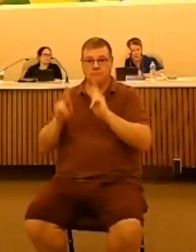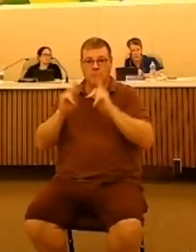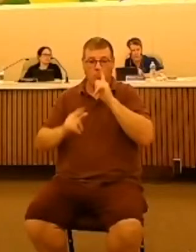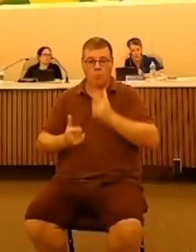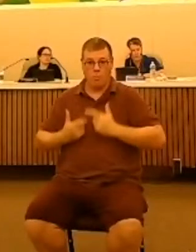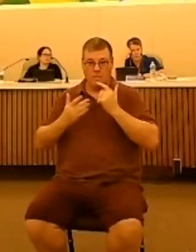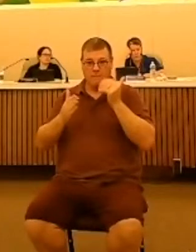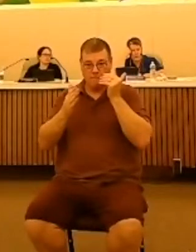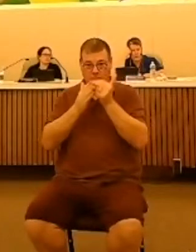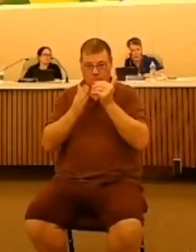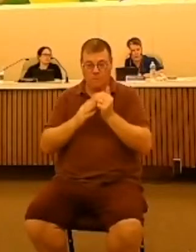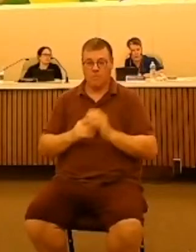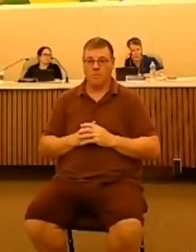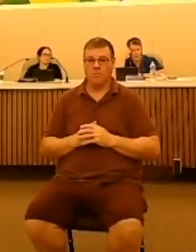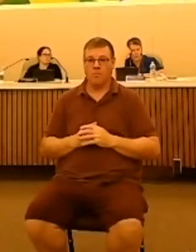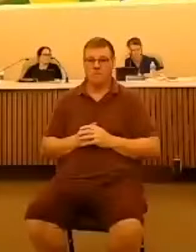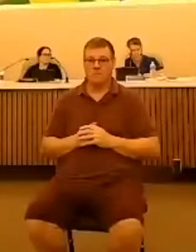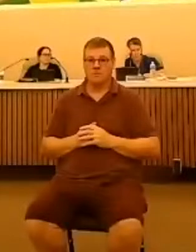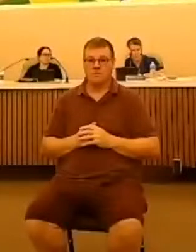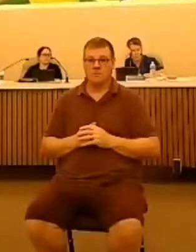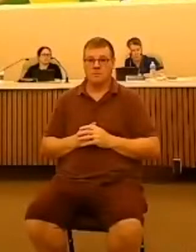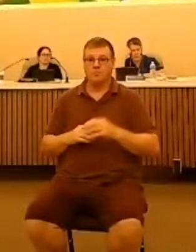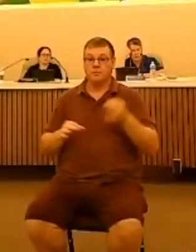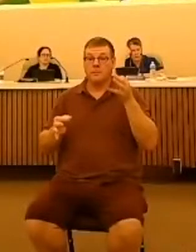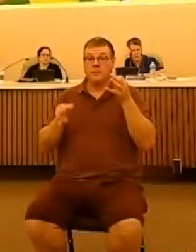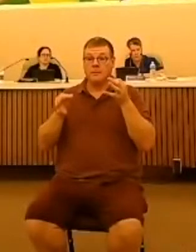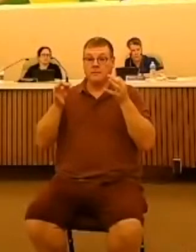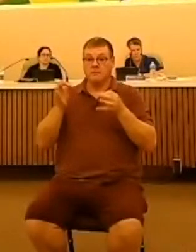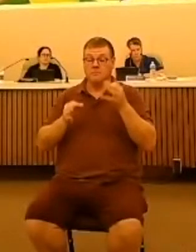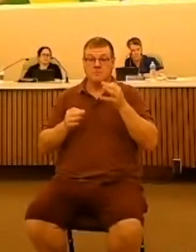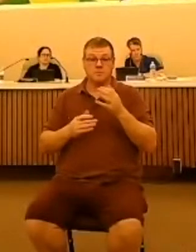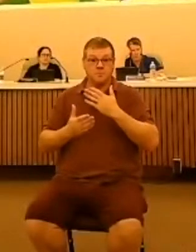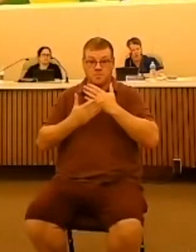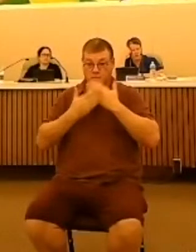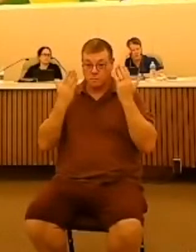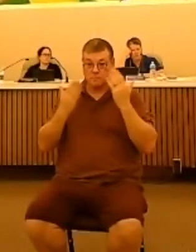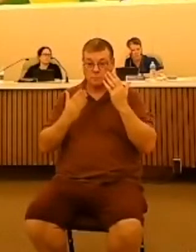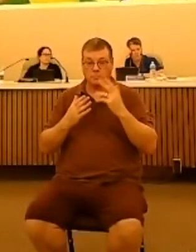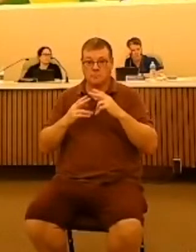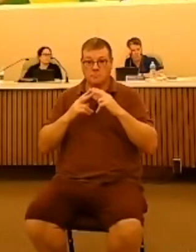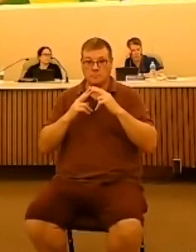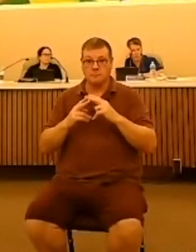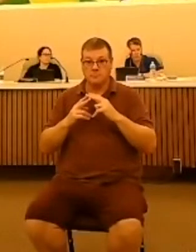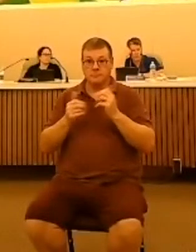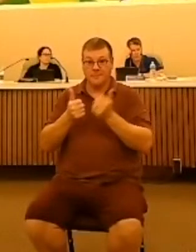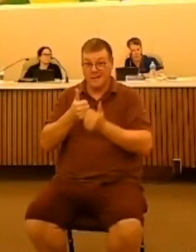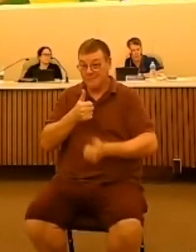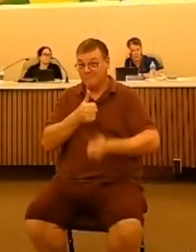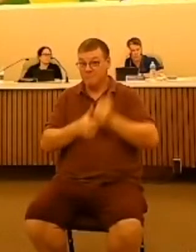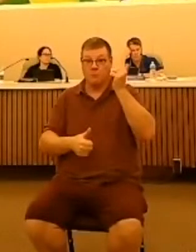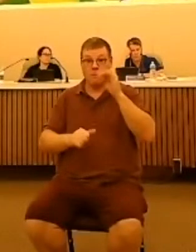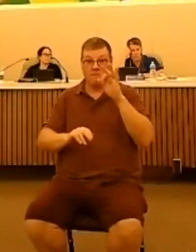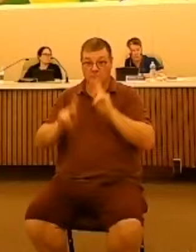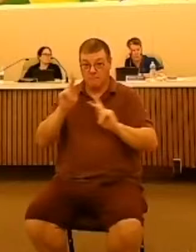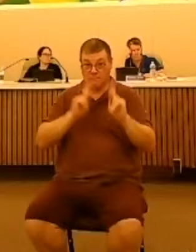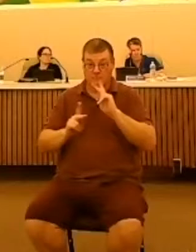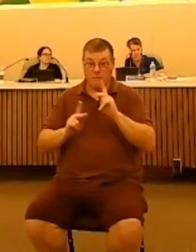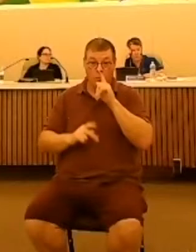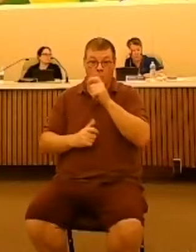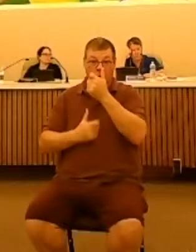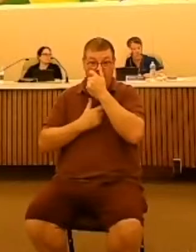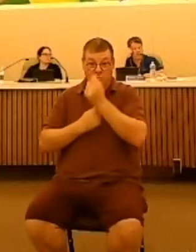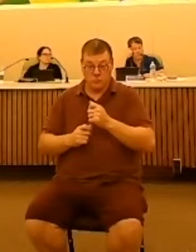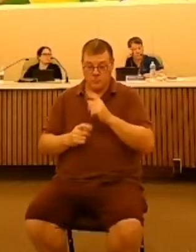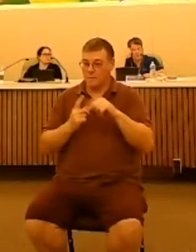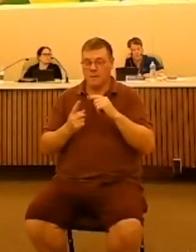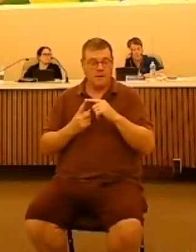nearby. And if there isn't I'll call it a super majority of people who are interested in